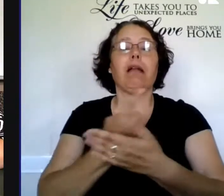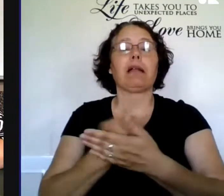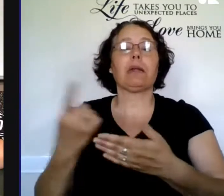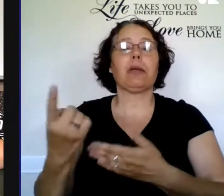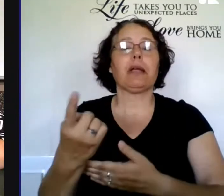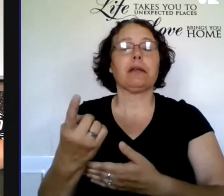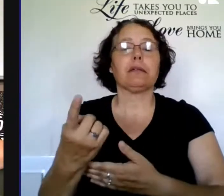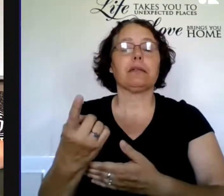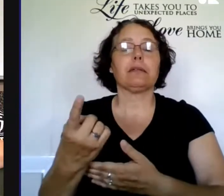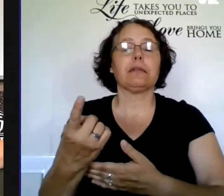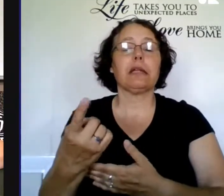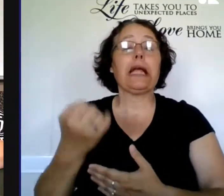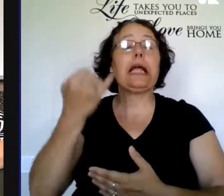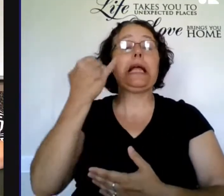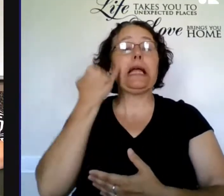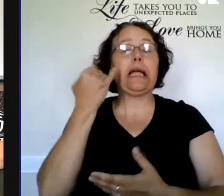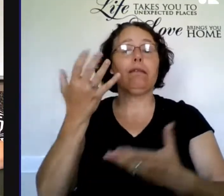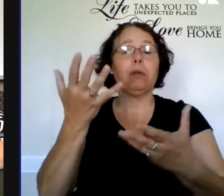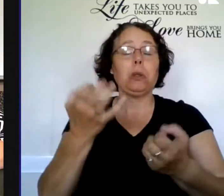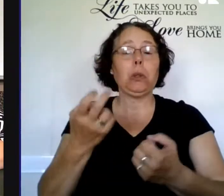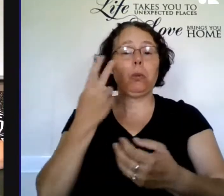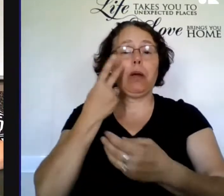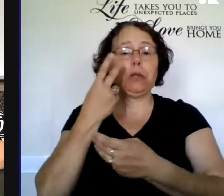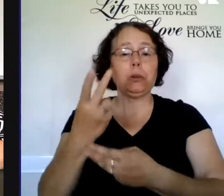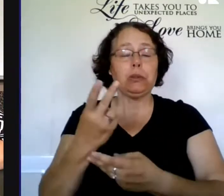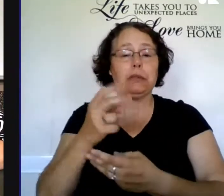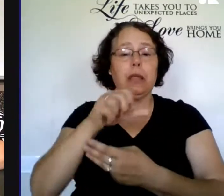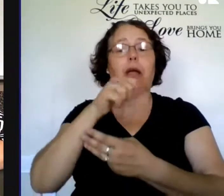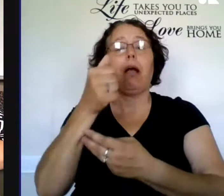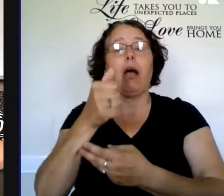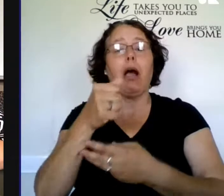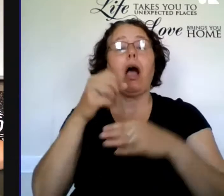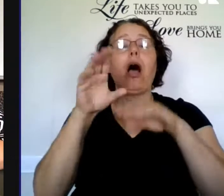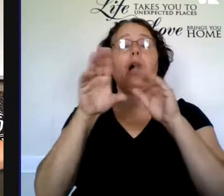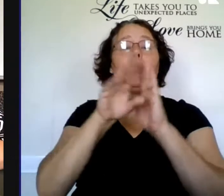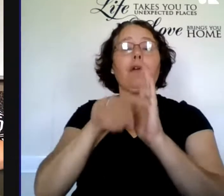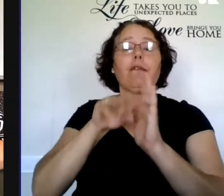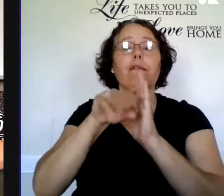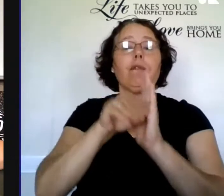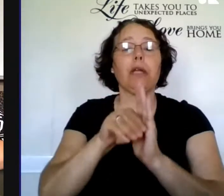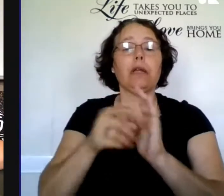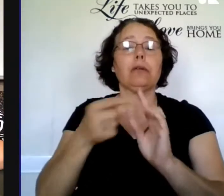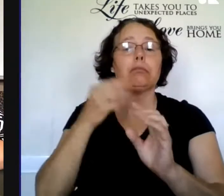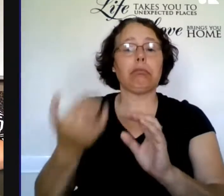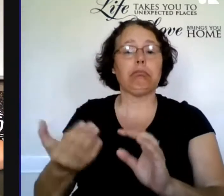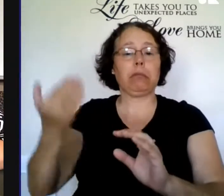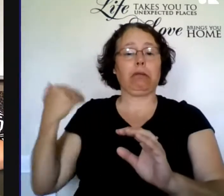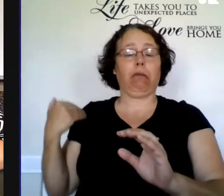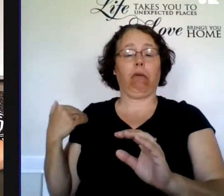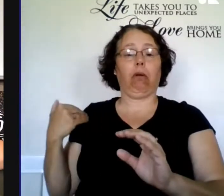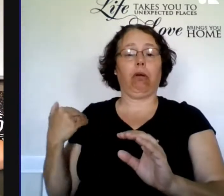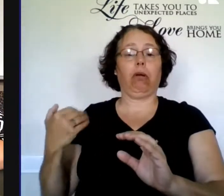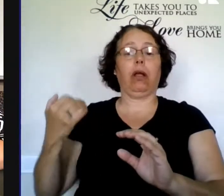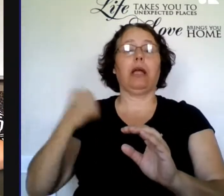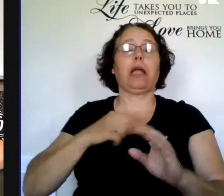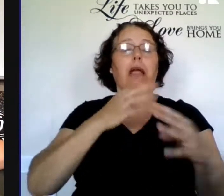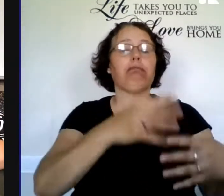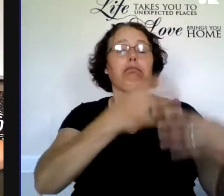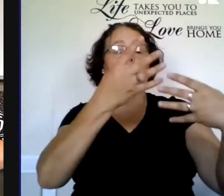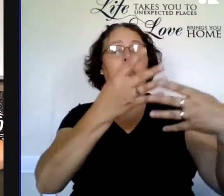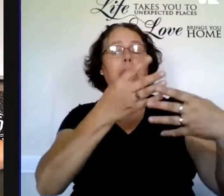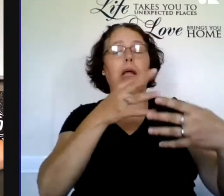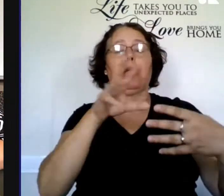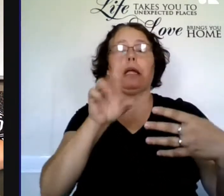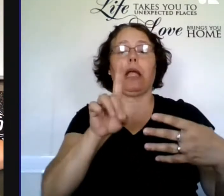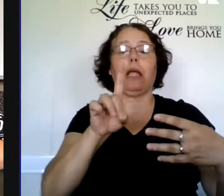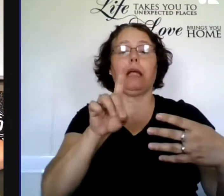see any other of our KDL programming, you can go to kdl.org and see all